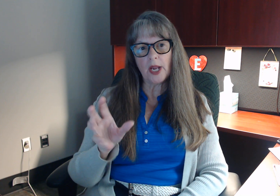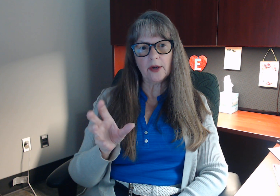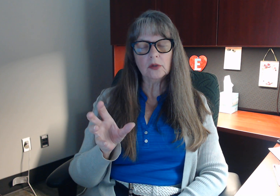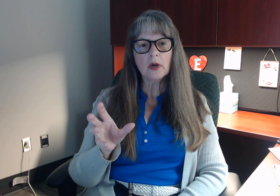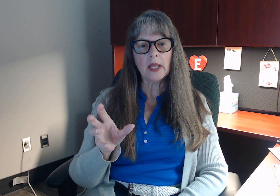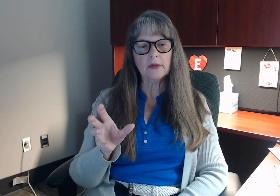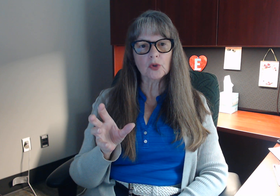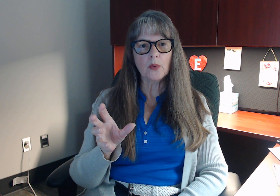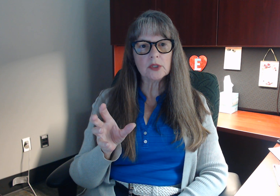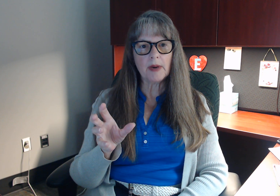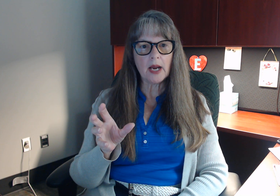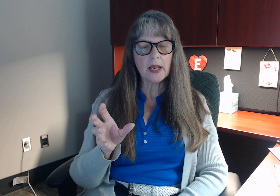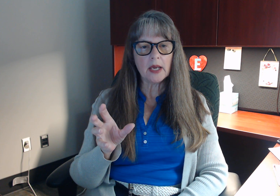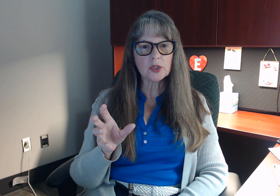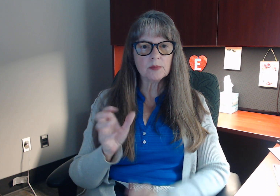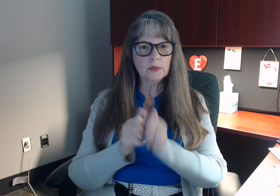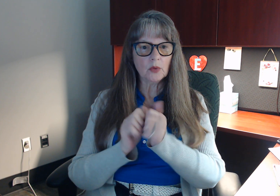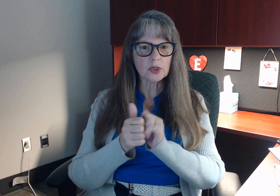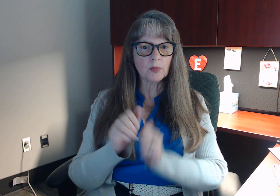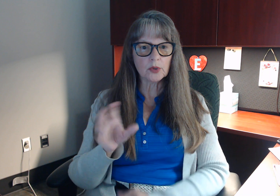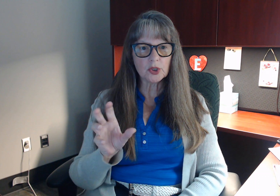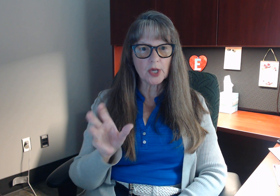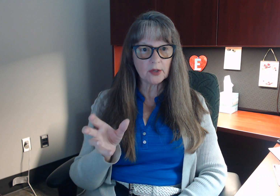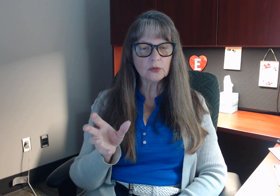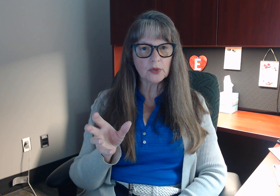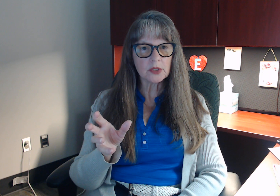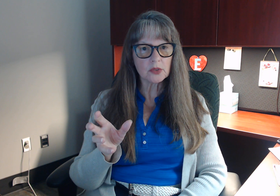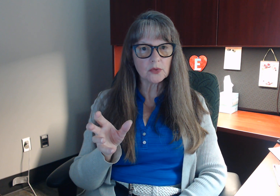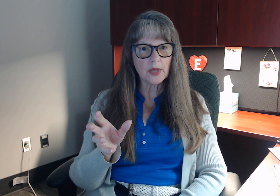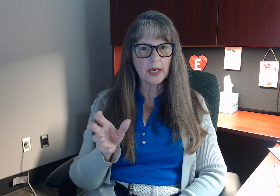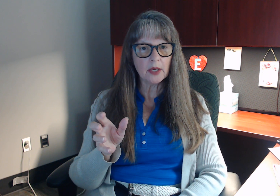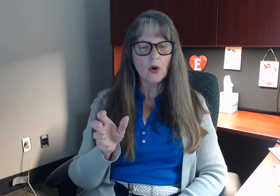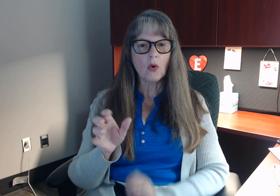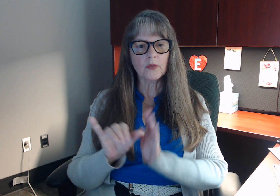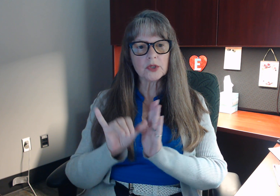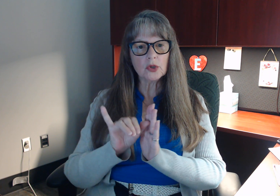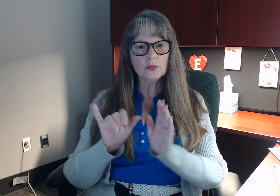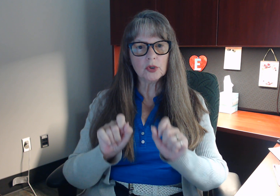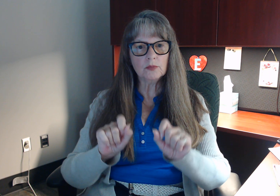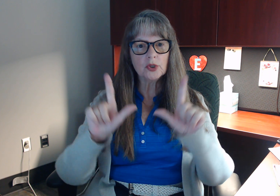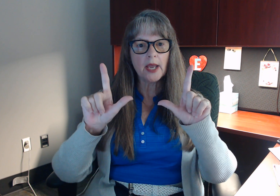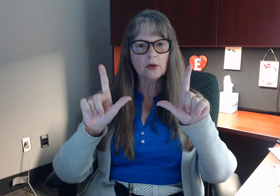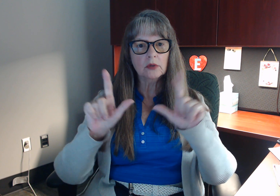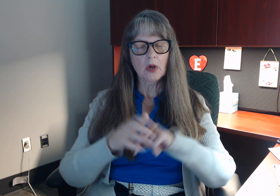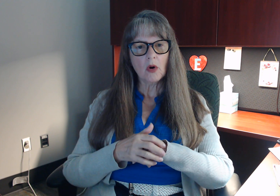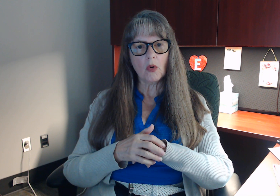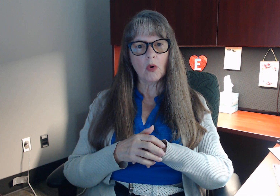channel, like if you're going to buy a sports channel, you can still do that. Or if it's a YouTube channel,